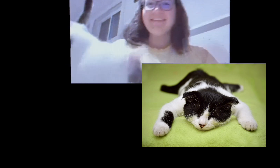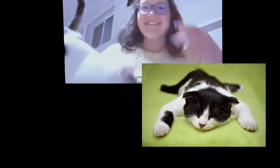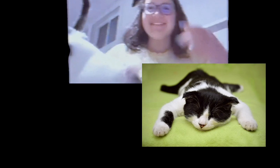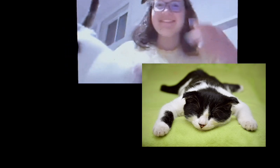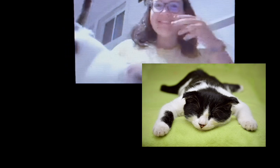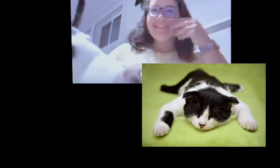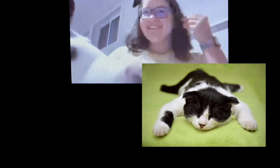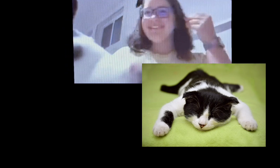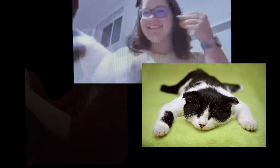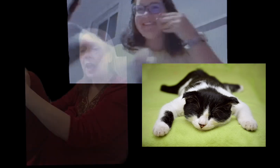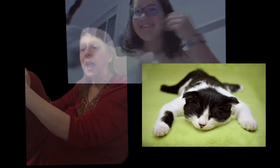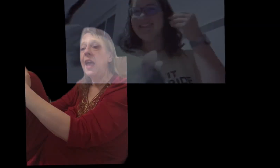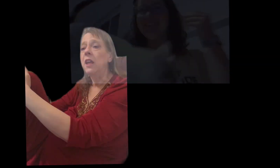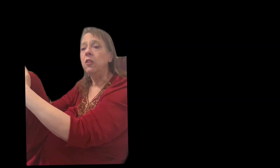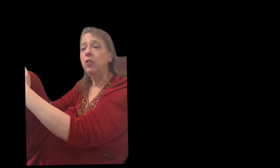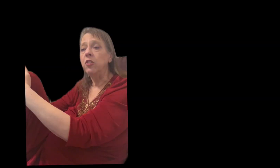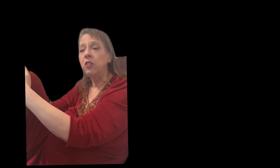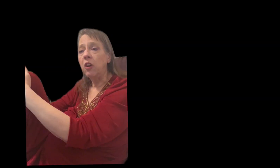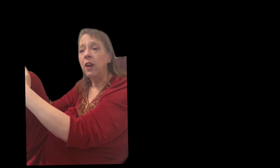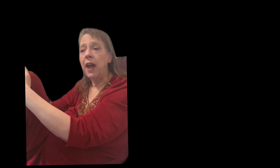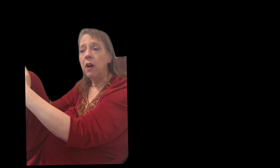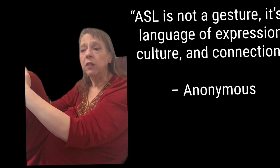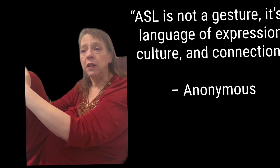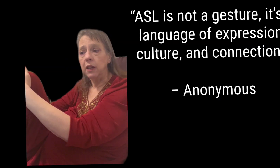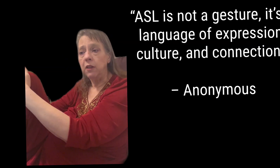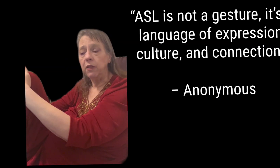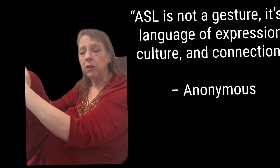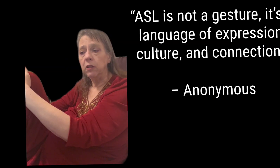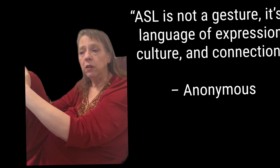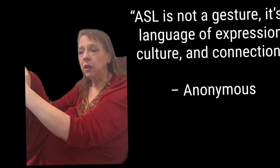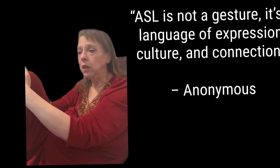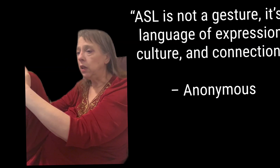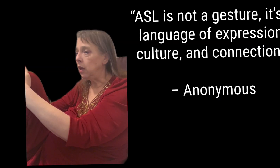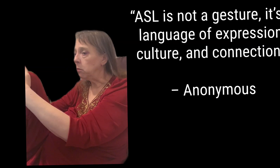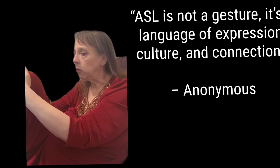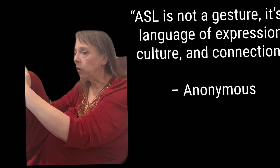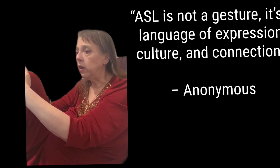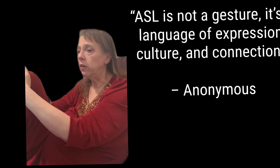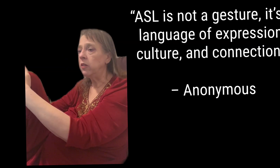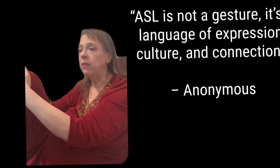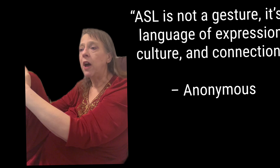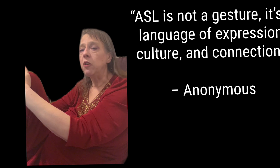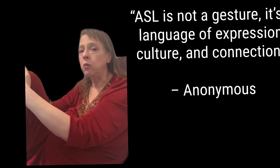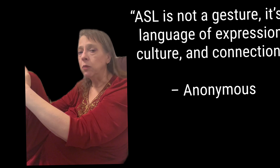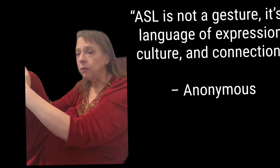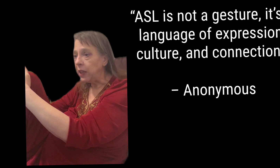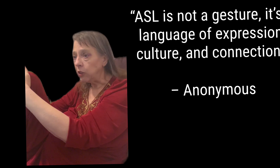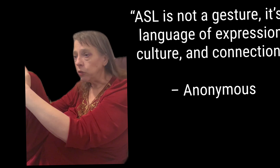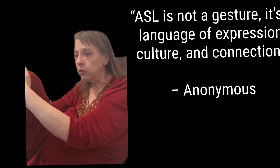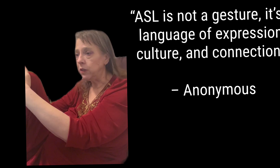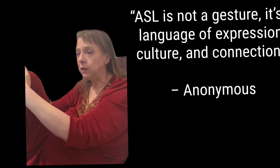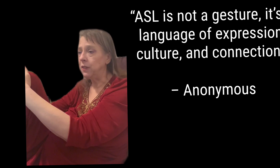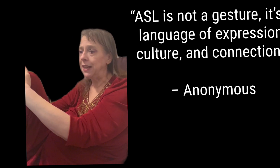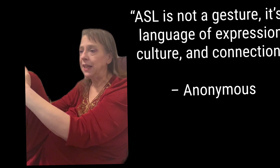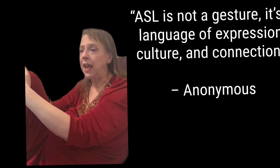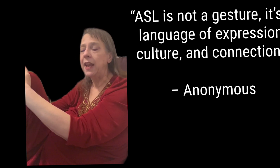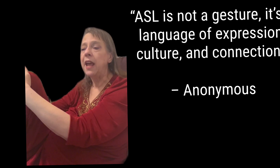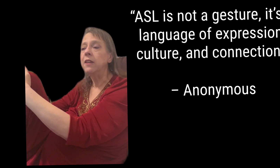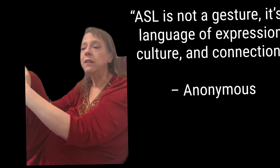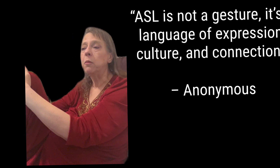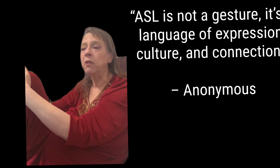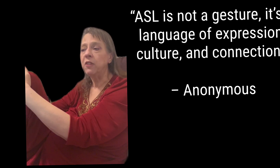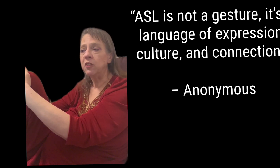that? Yes. You know how to sign that one. And you could start out in any field. Employers value inclusivity,